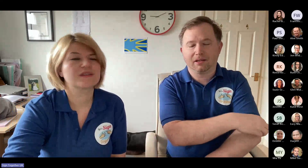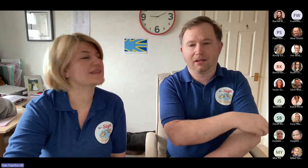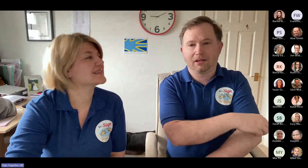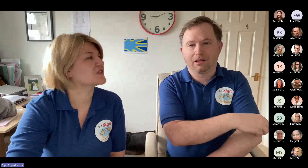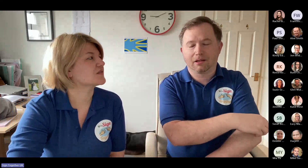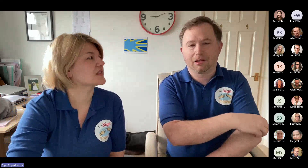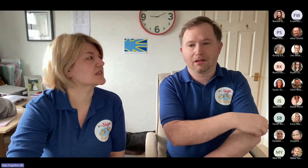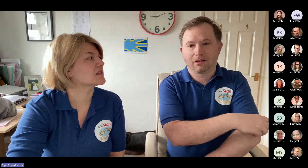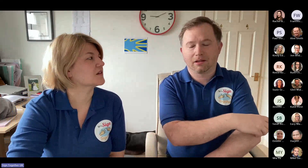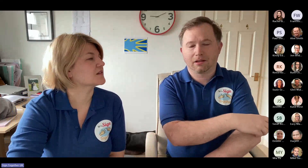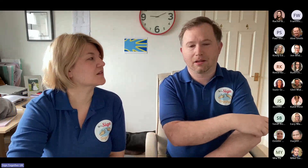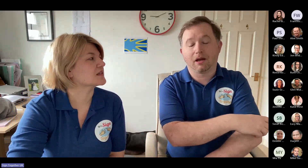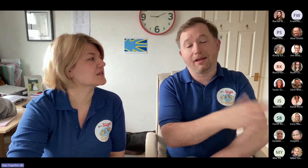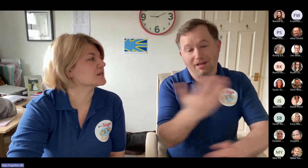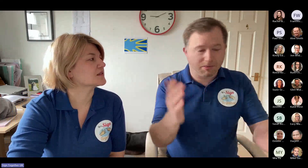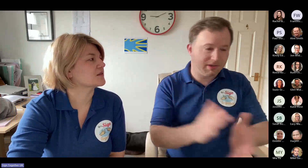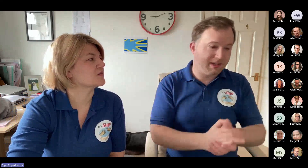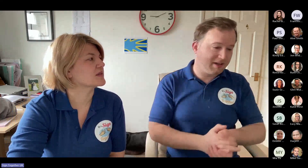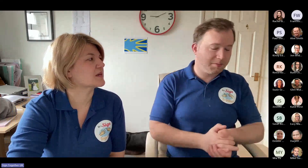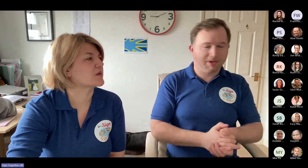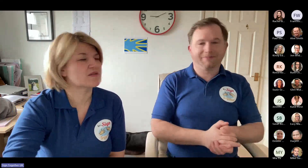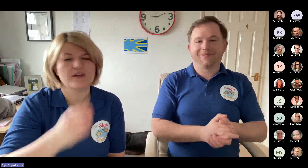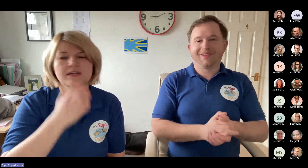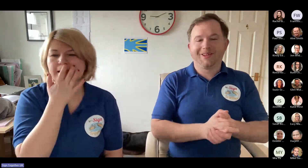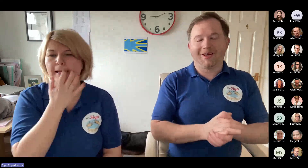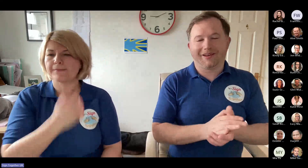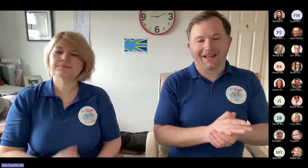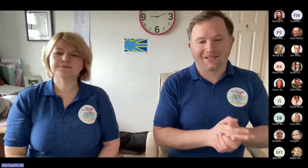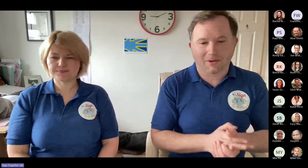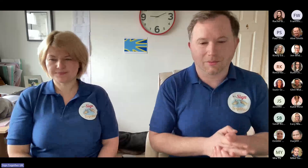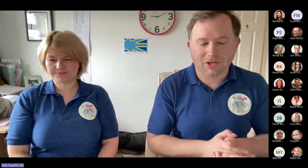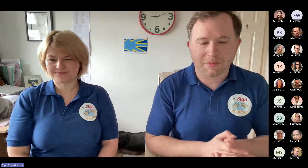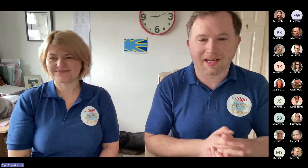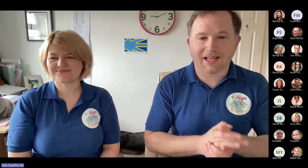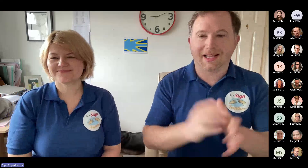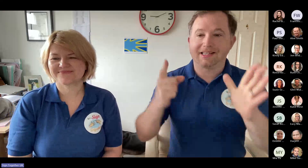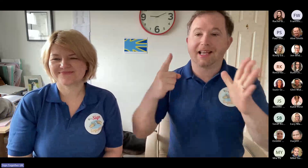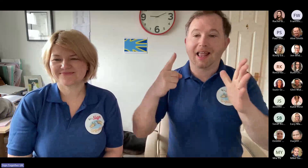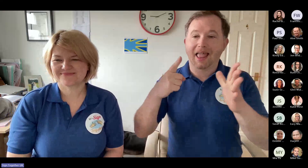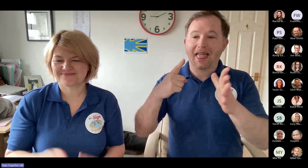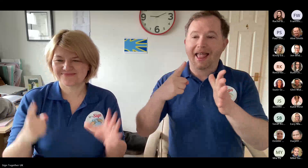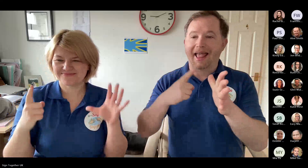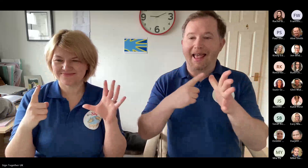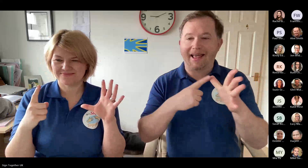think they can see us if they see the slide though. Oh yeah, good point. So if Yeah, we demo it first. Okay, so dominant hand,